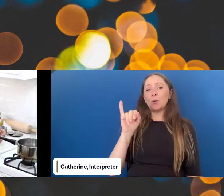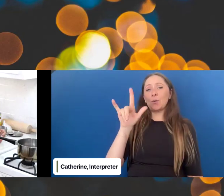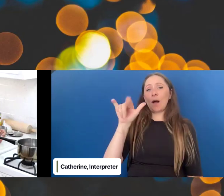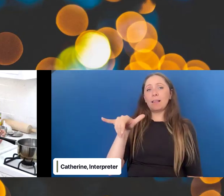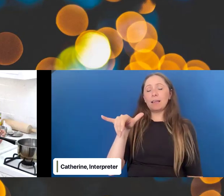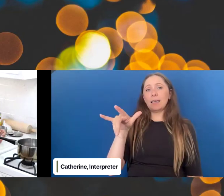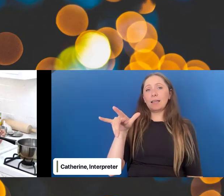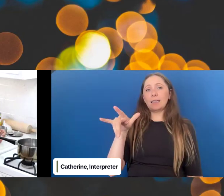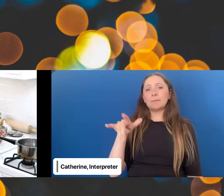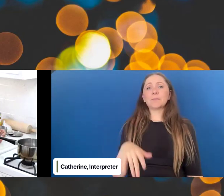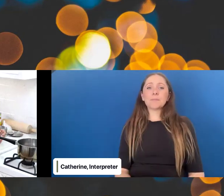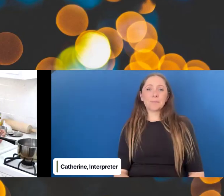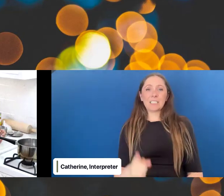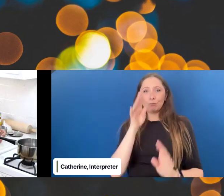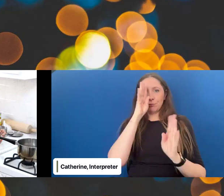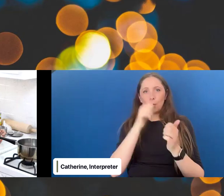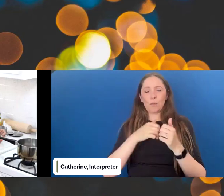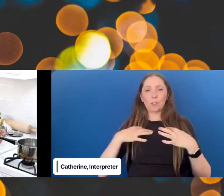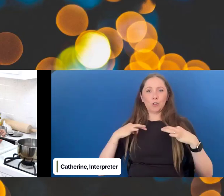she came up with this concept.